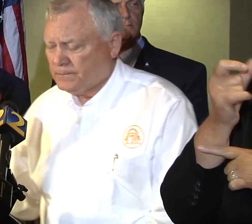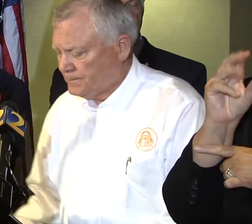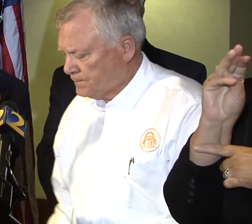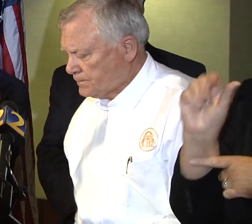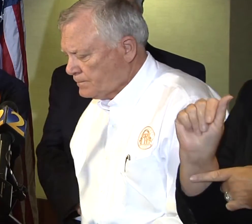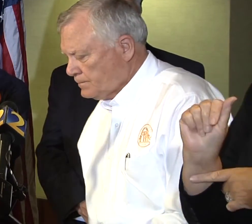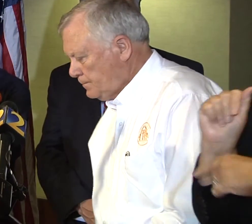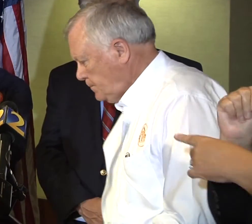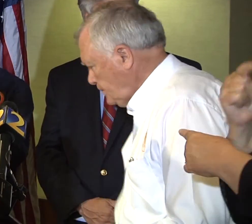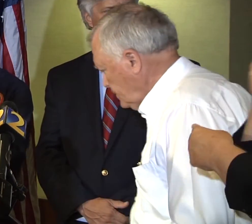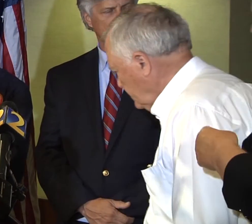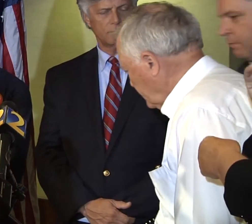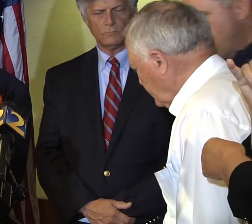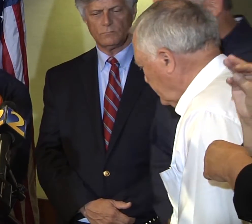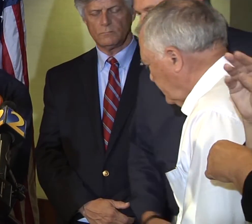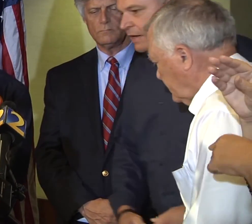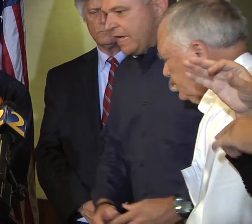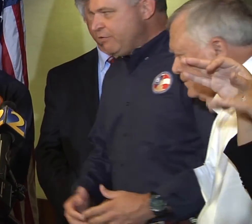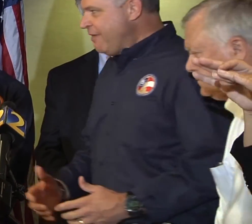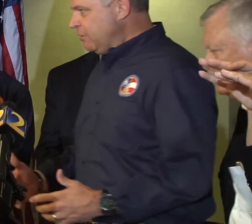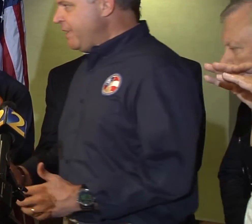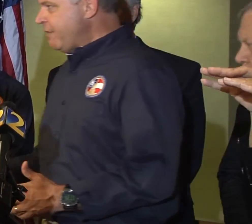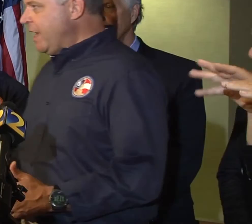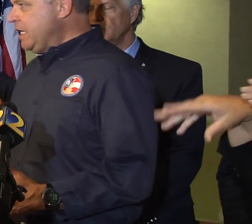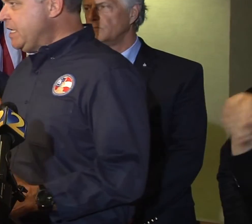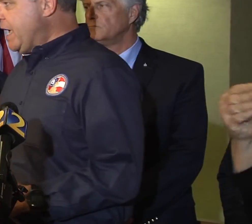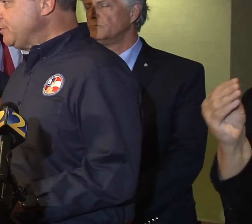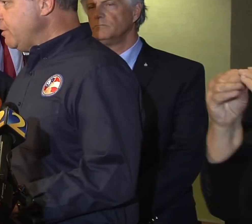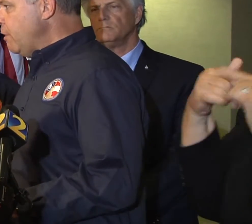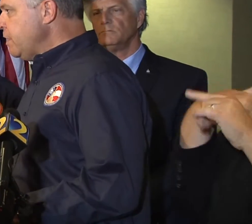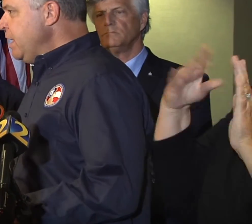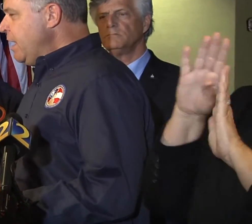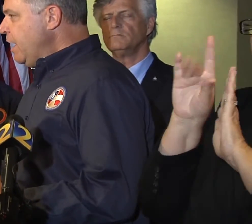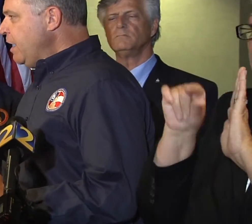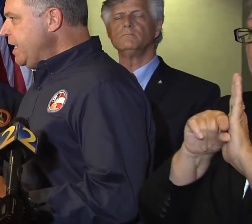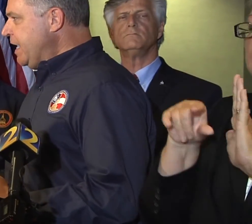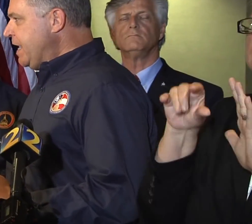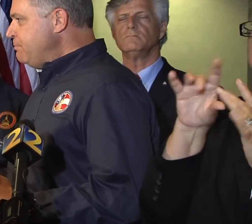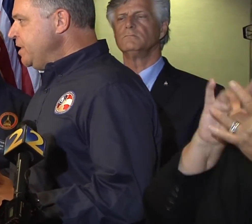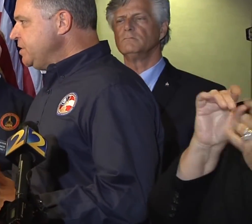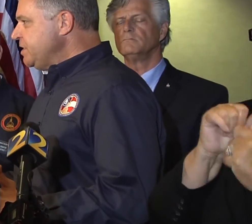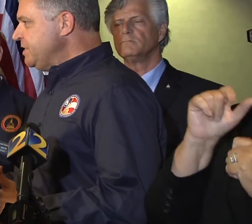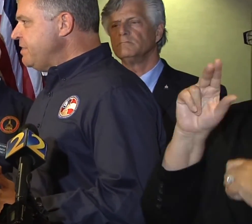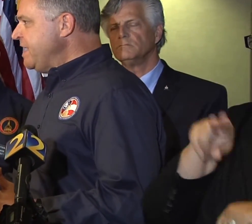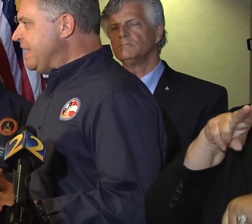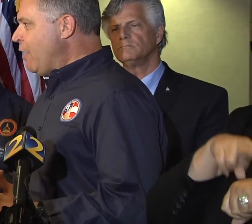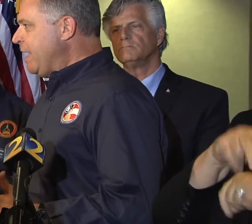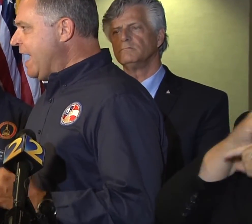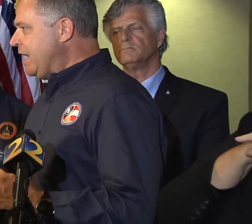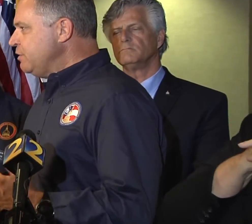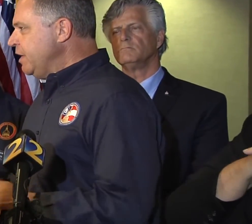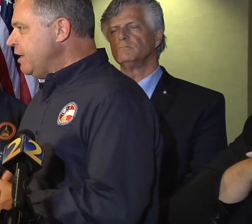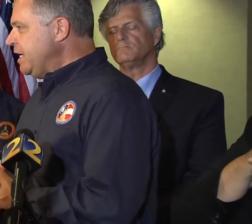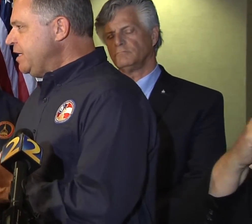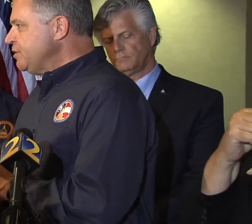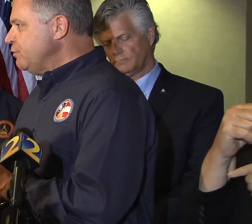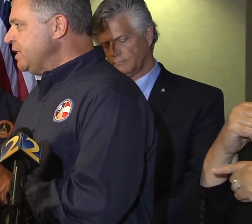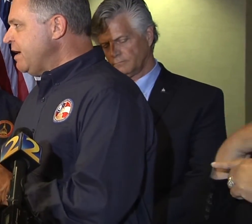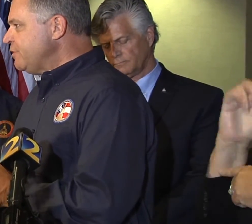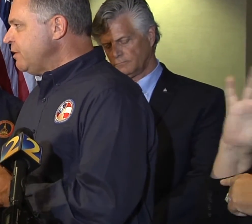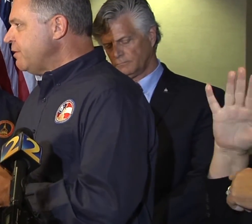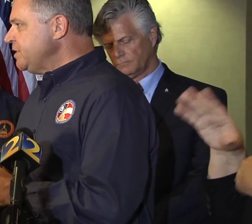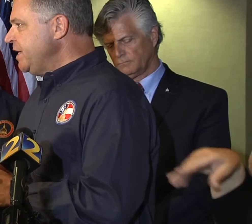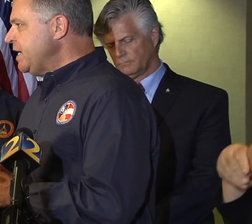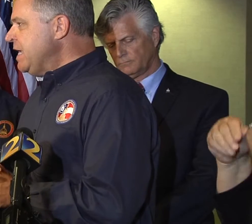on that? Yes, sir. I do have a little background in the National Guard and that business. The thing that I would add, in addition to